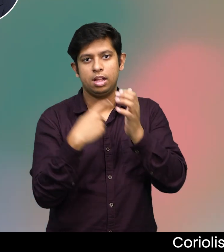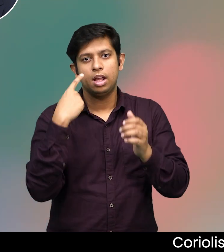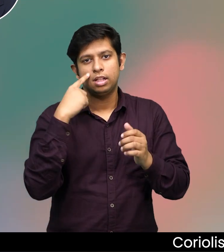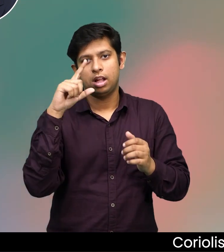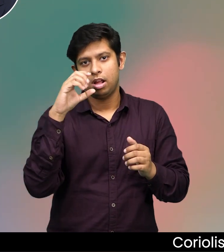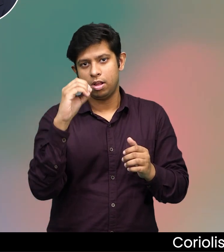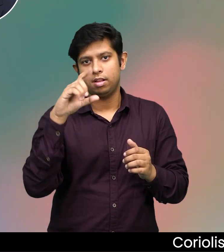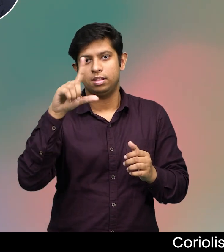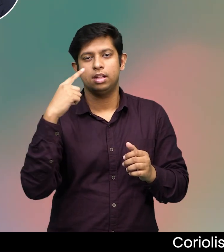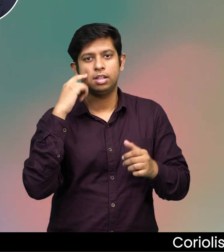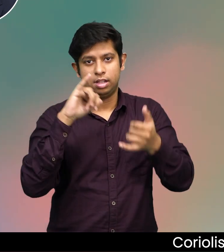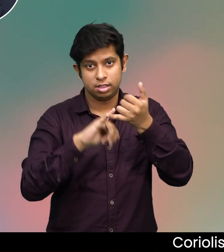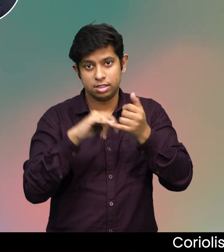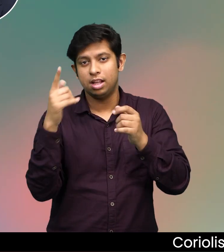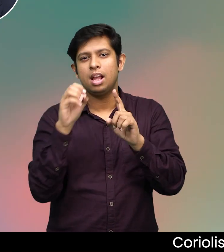Coriolis effect.